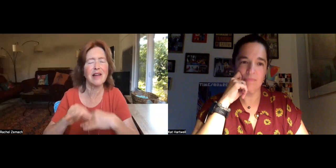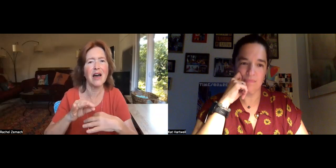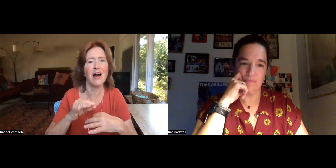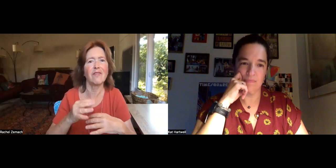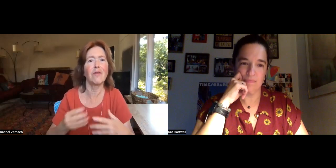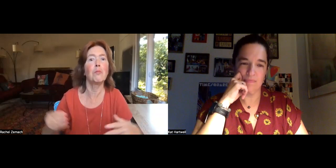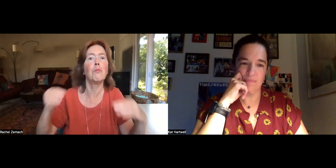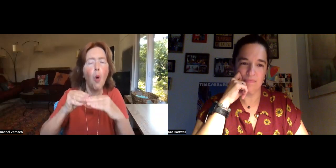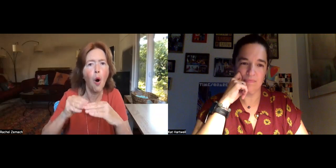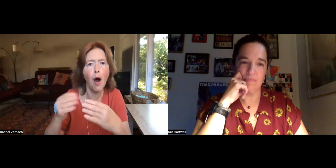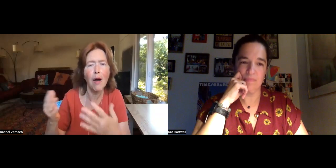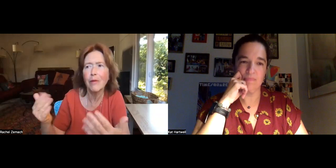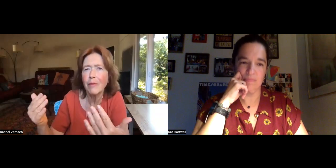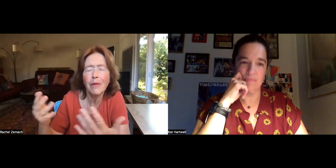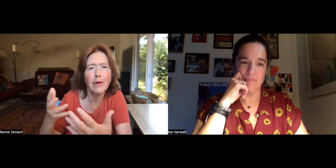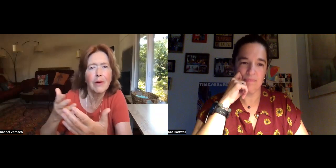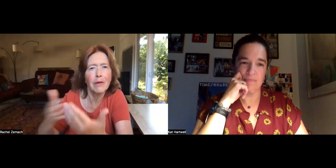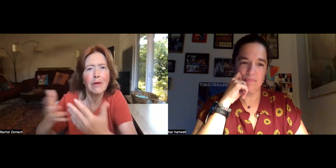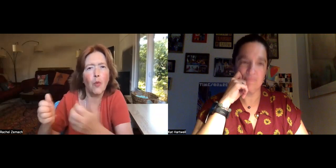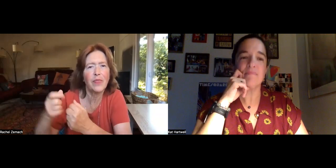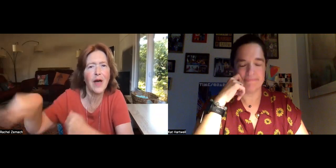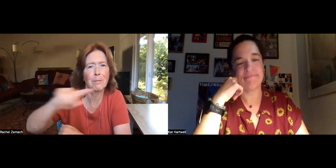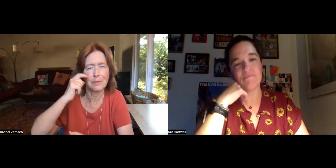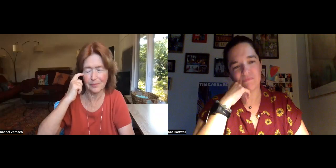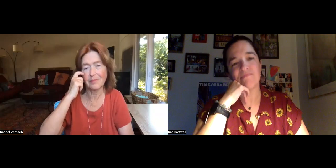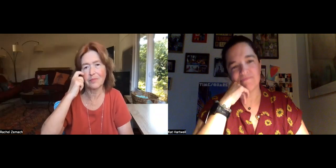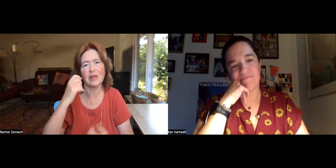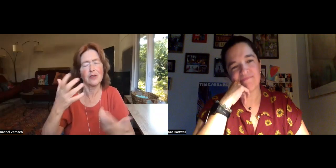Instead of more with them. So,